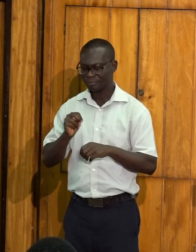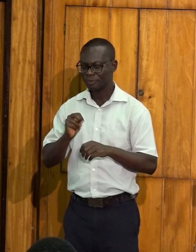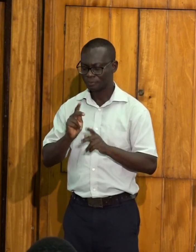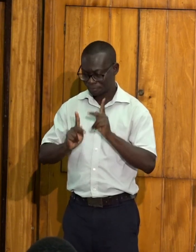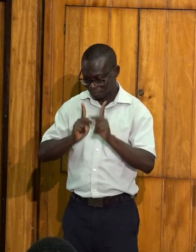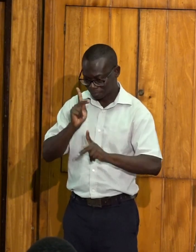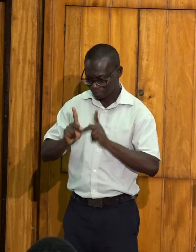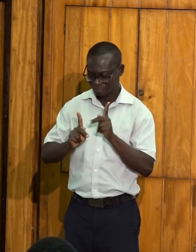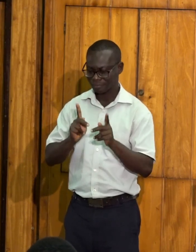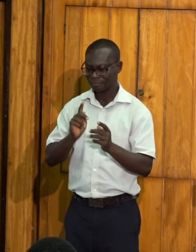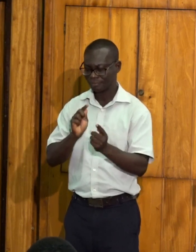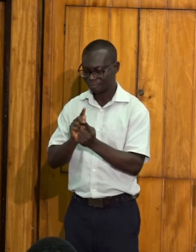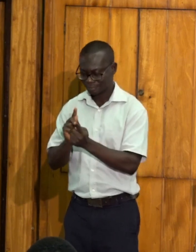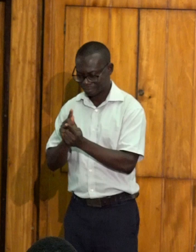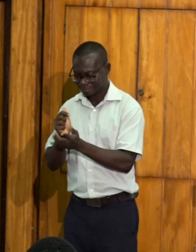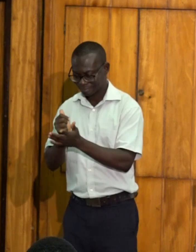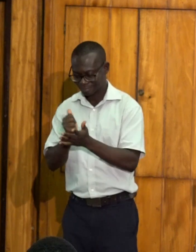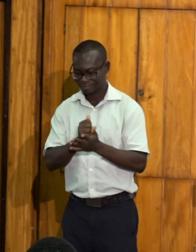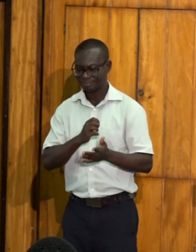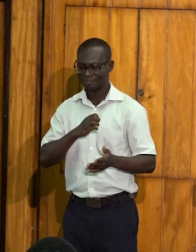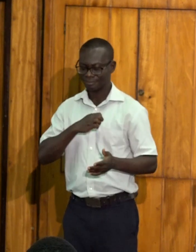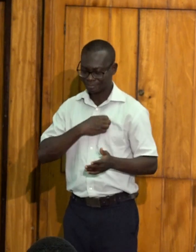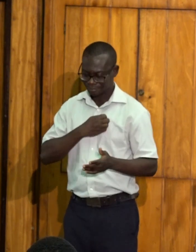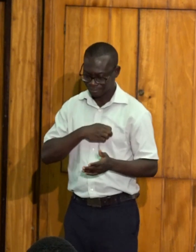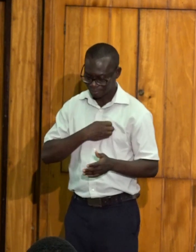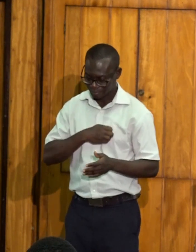It just improves patient outcomes.